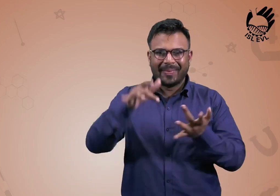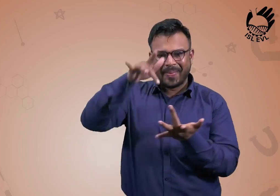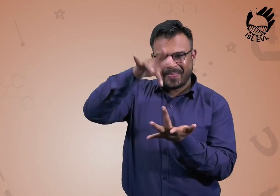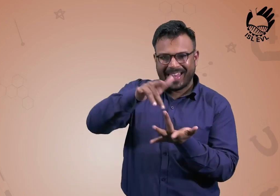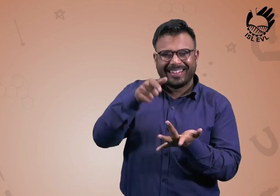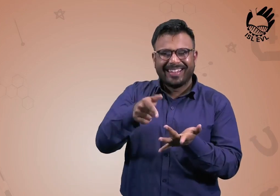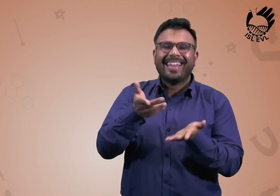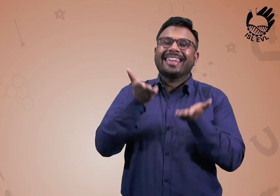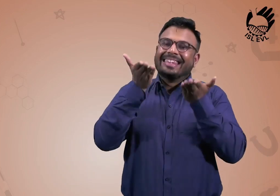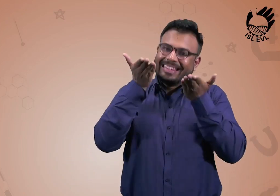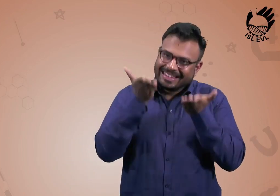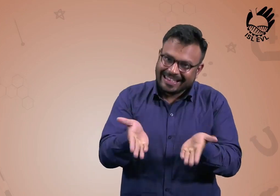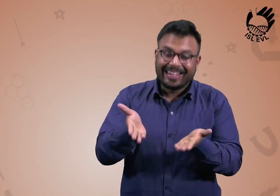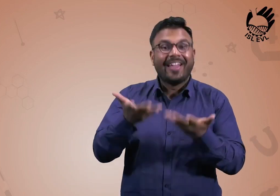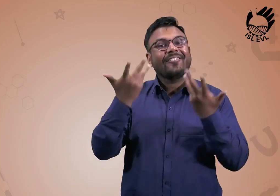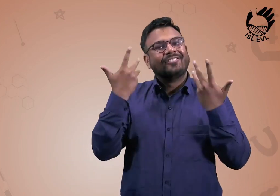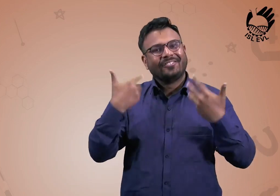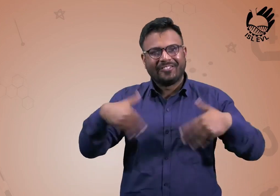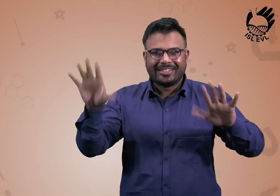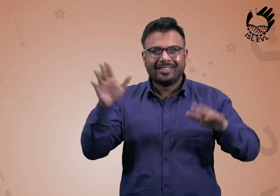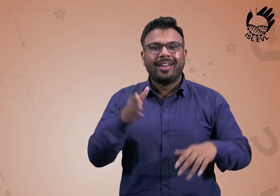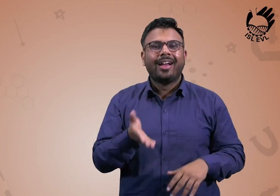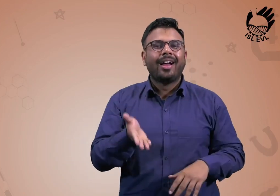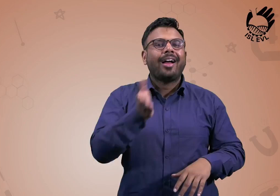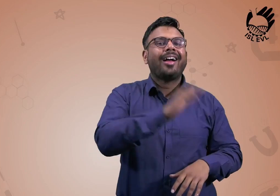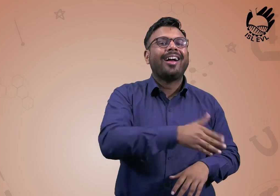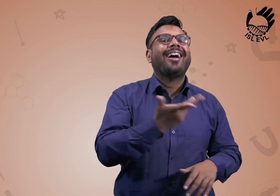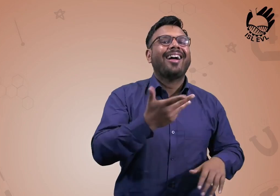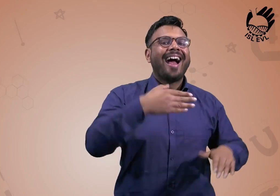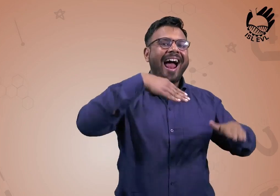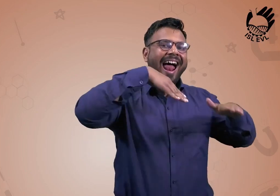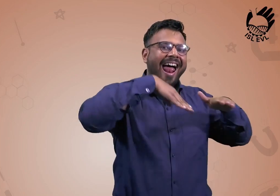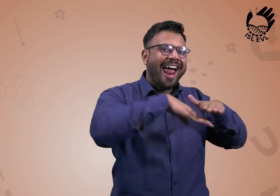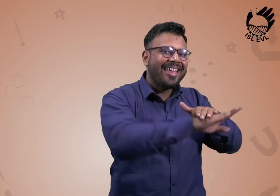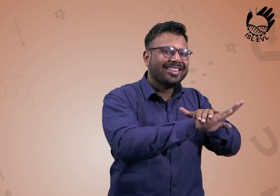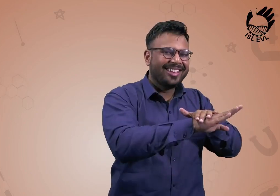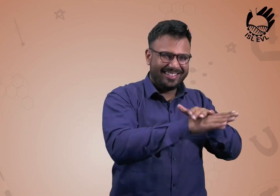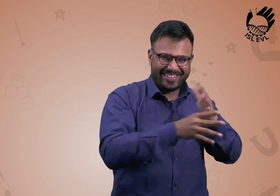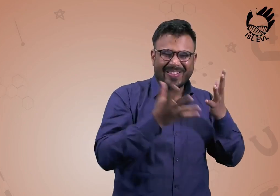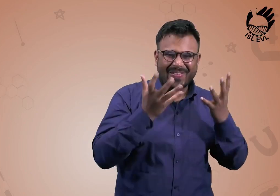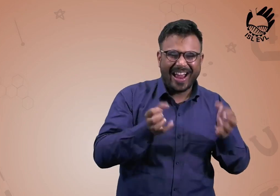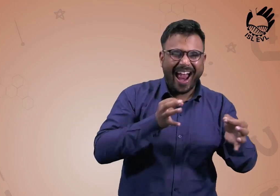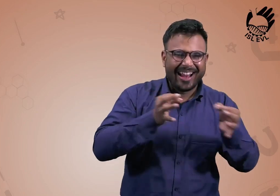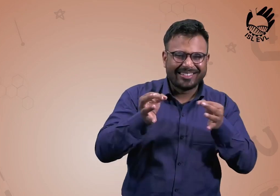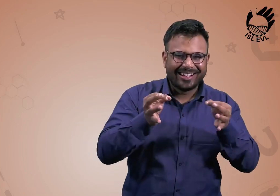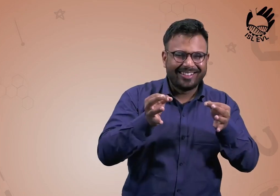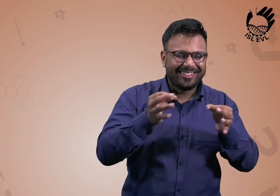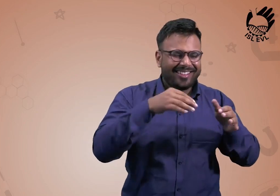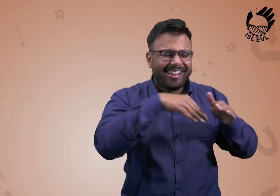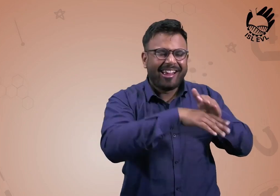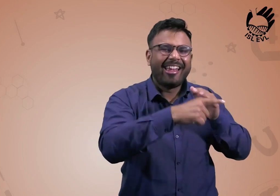bones? When the eardrum vibrates in response to the sound waves, these bones are set into motion.